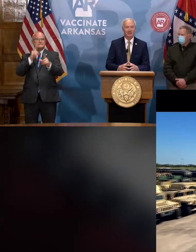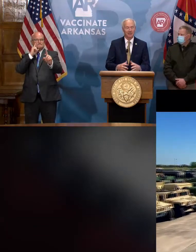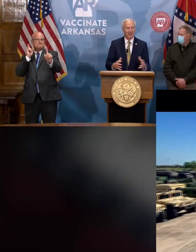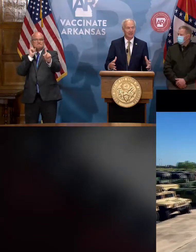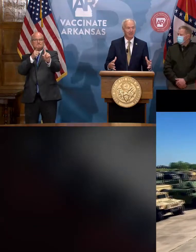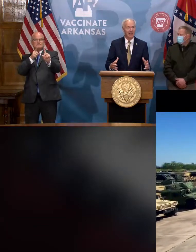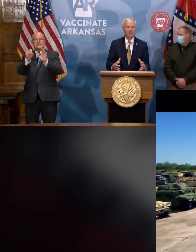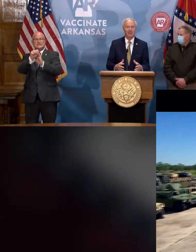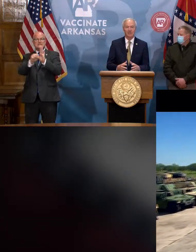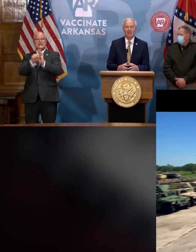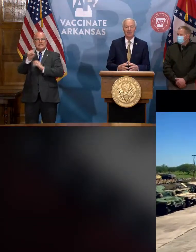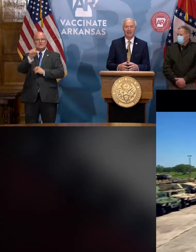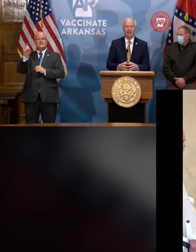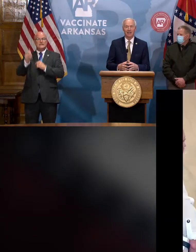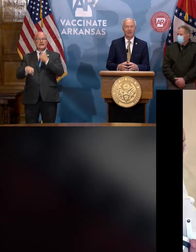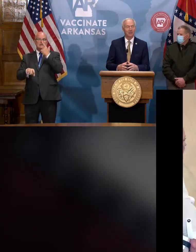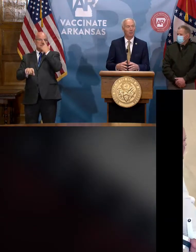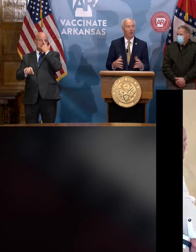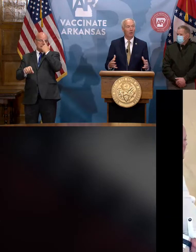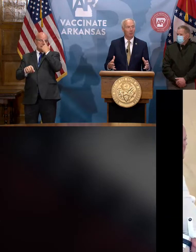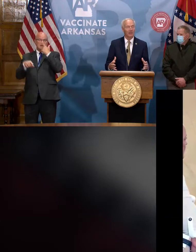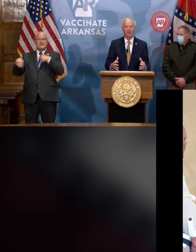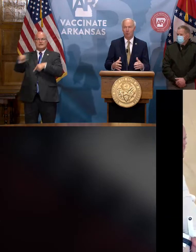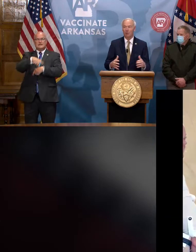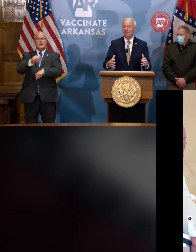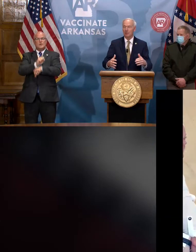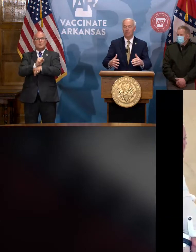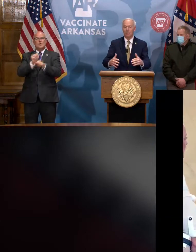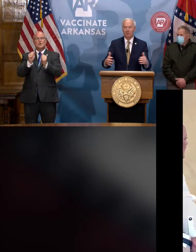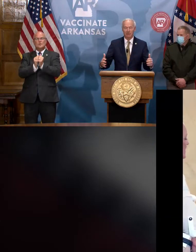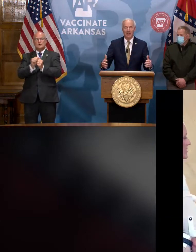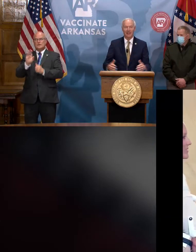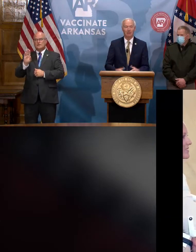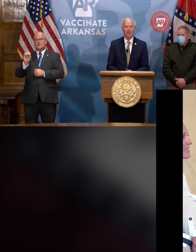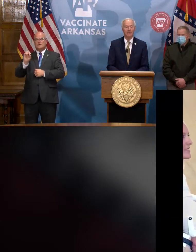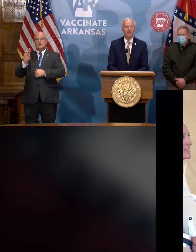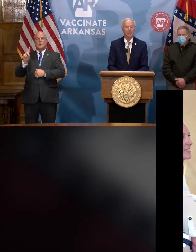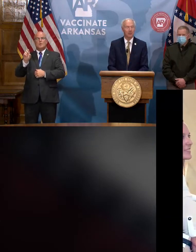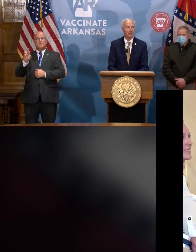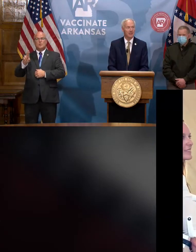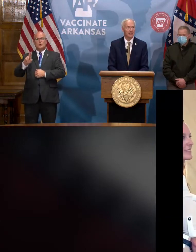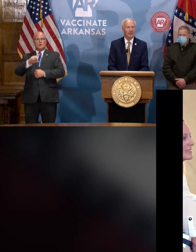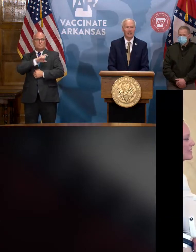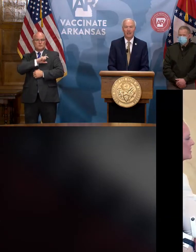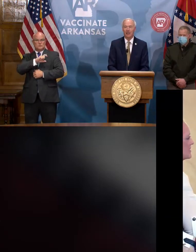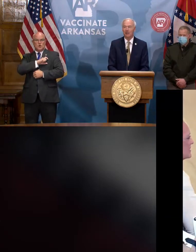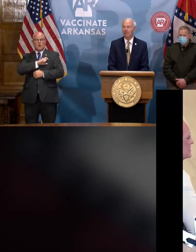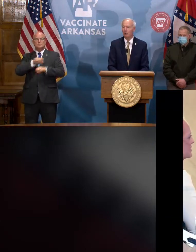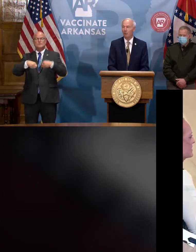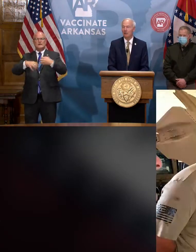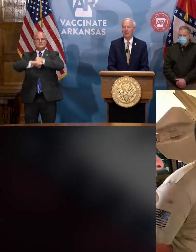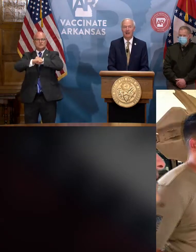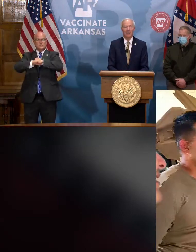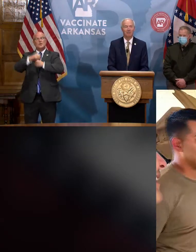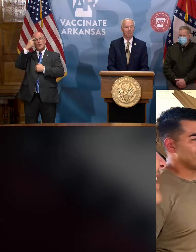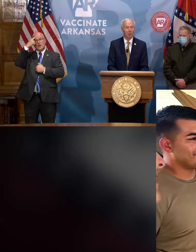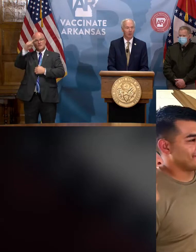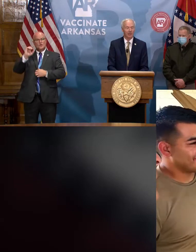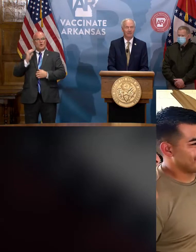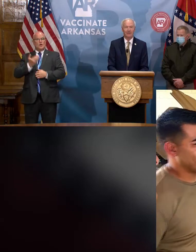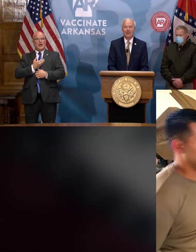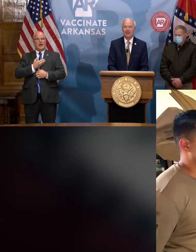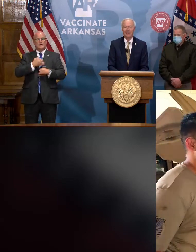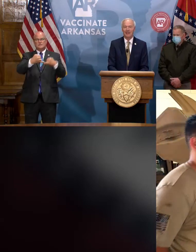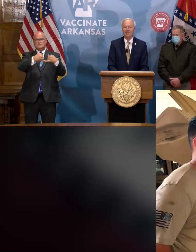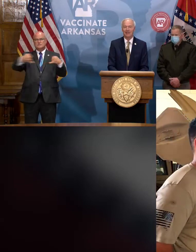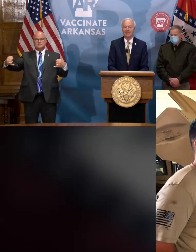of the state of Texas to work with the Border Patrol in providing greater security for our